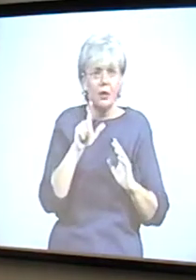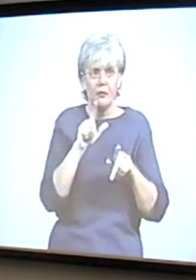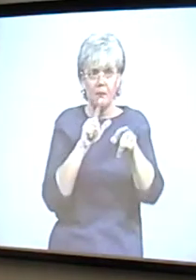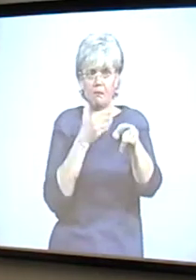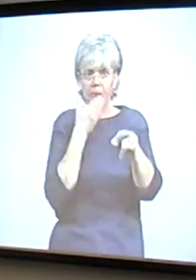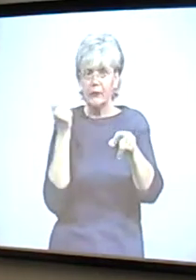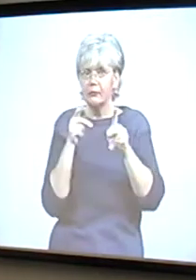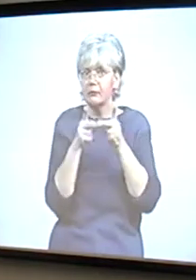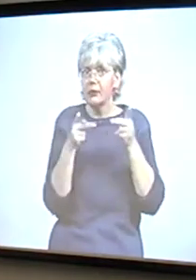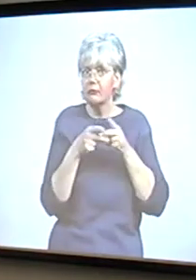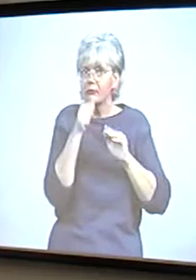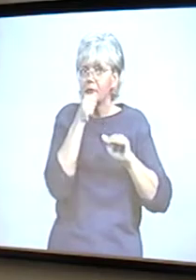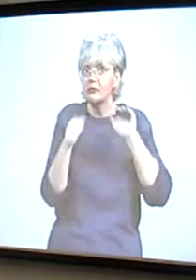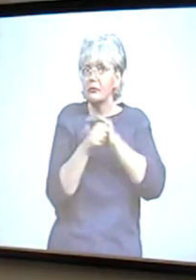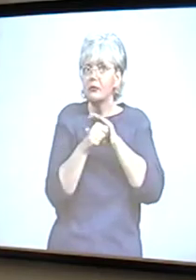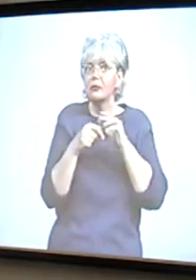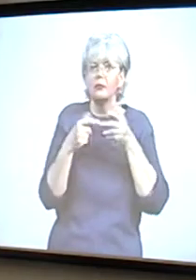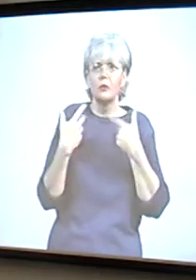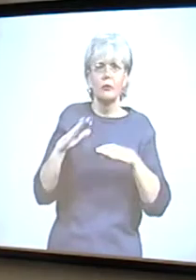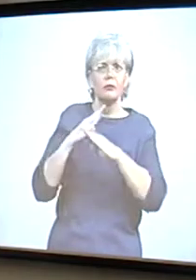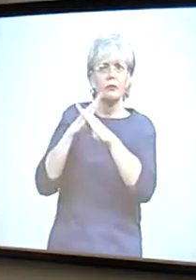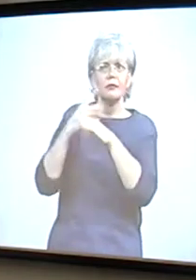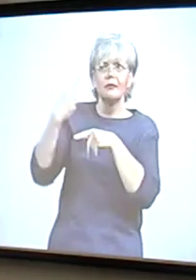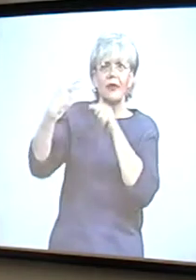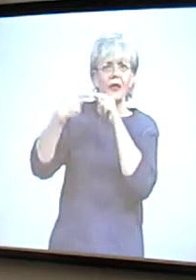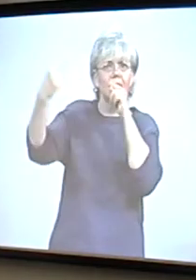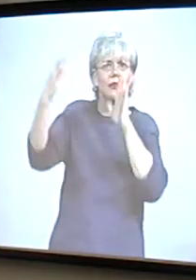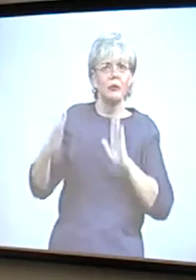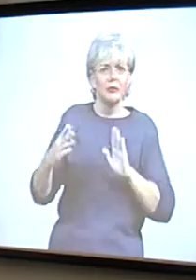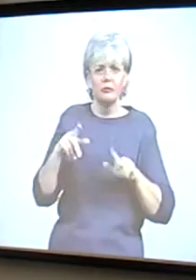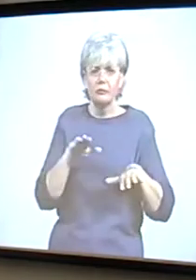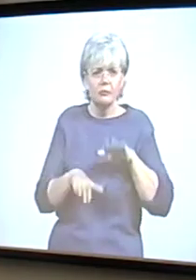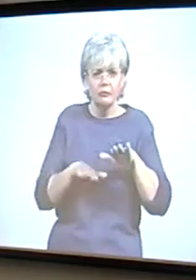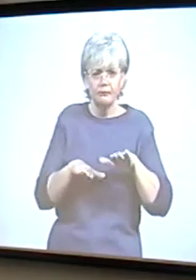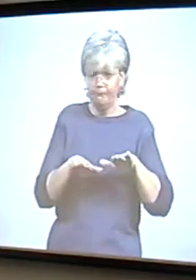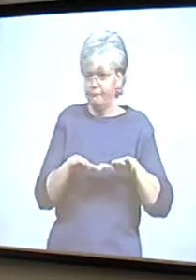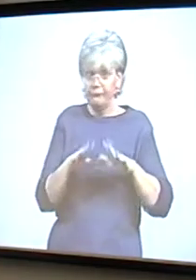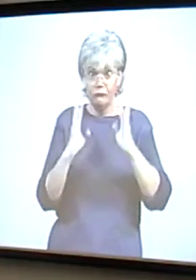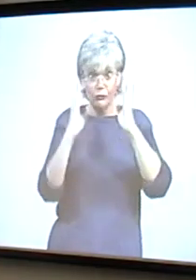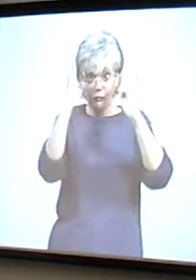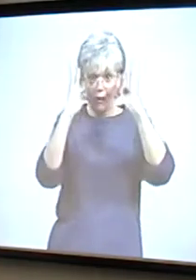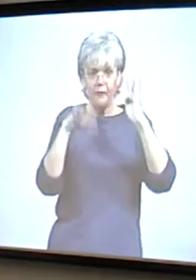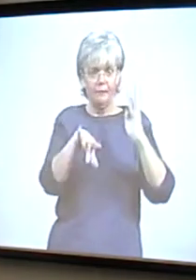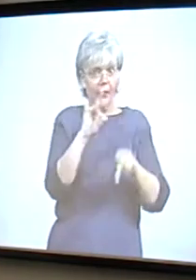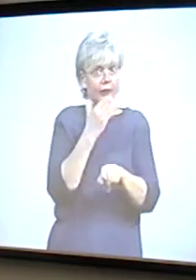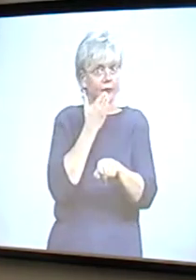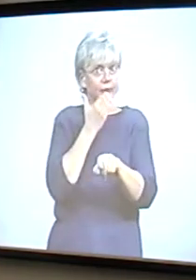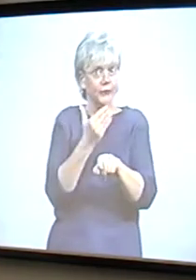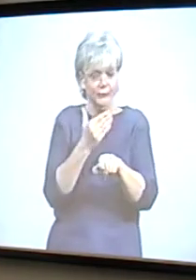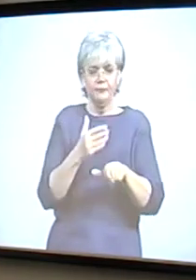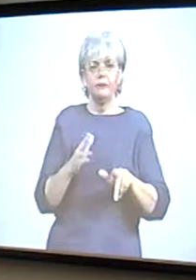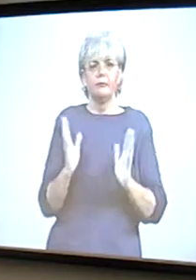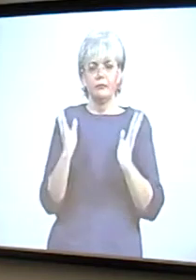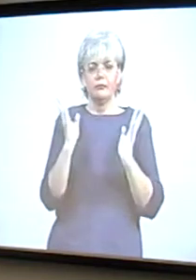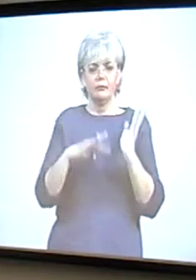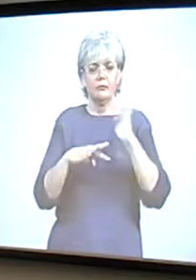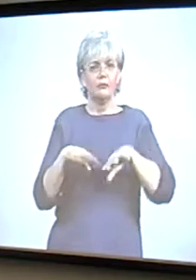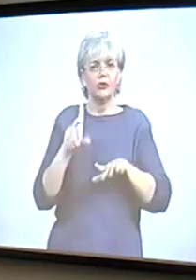grass, and so the dogs would look for the best place to hide, to protect themselves from their enemies. So they walk through the tall grass,